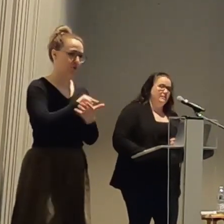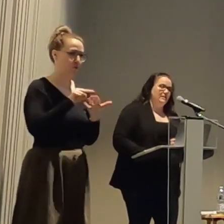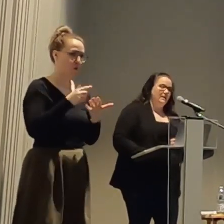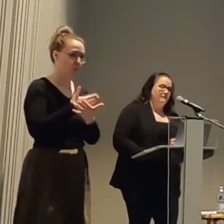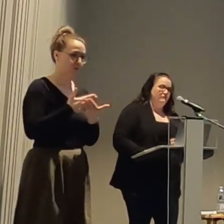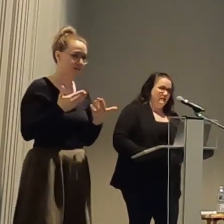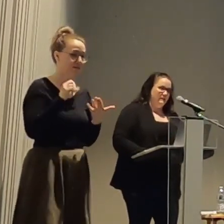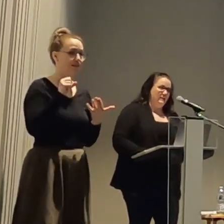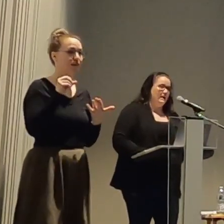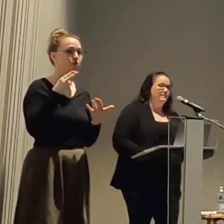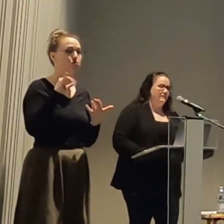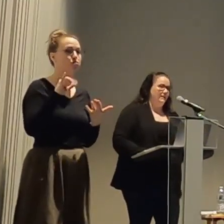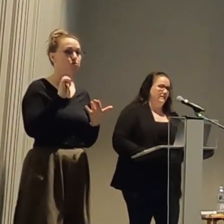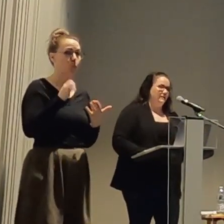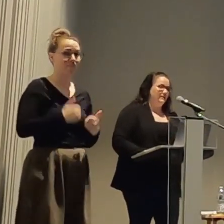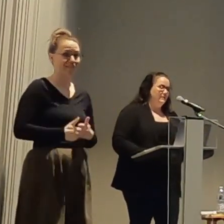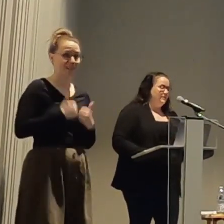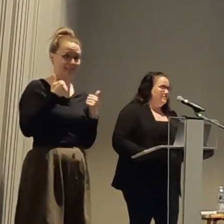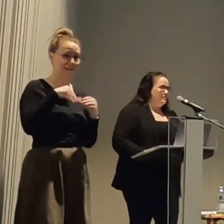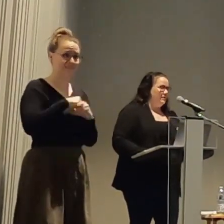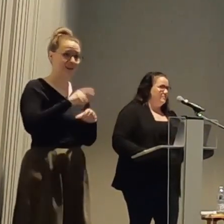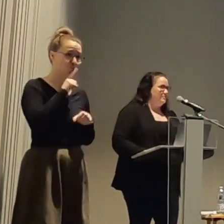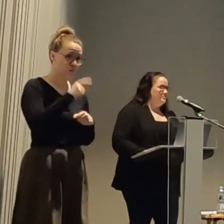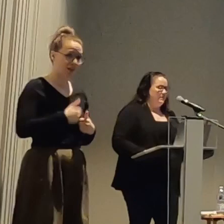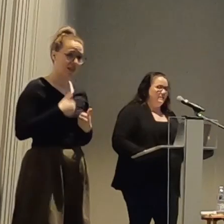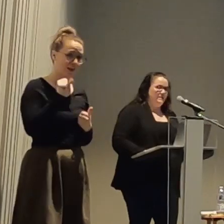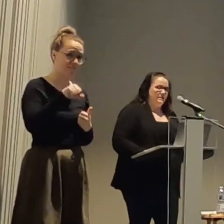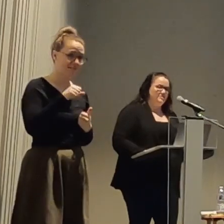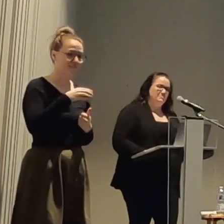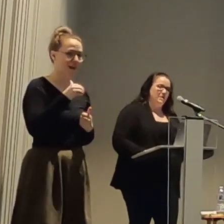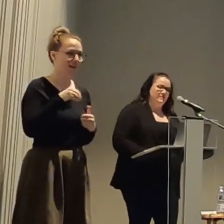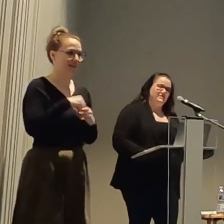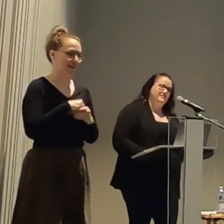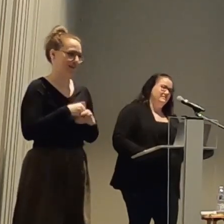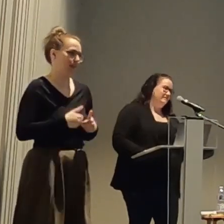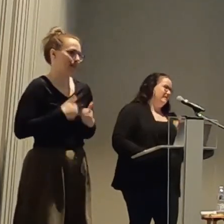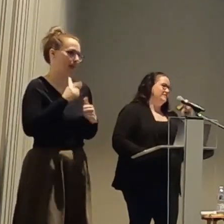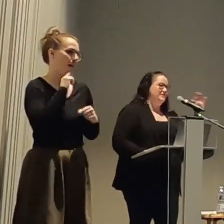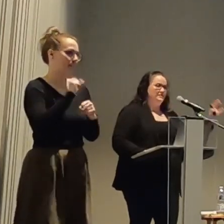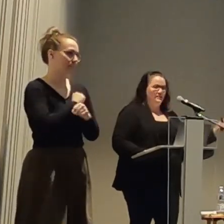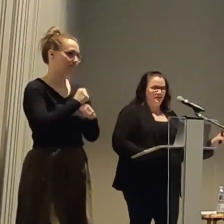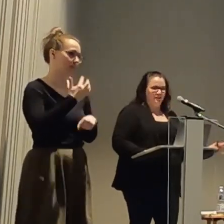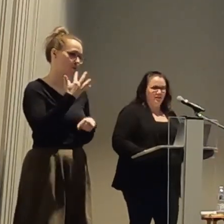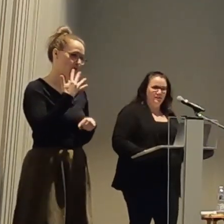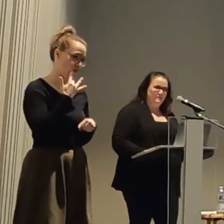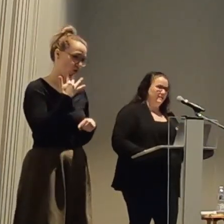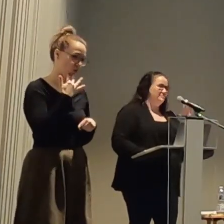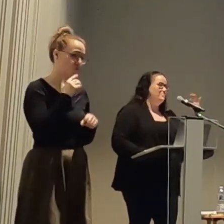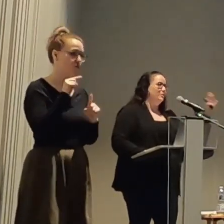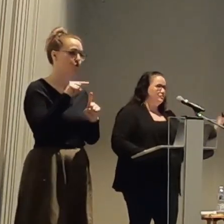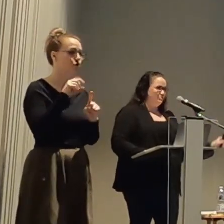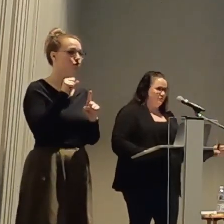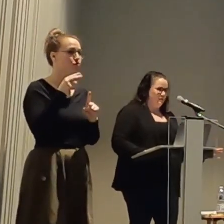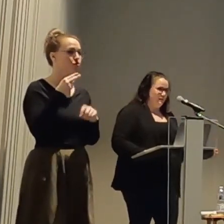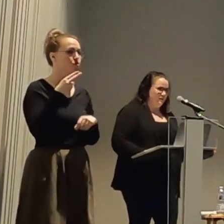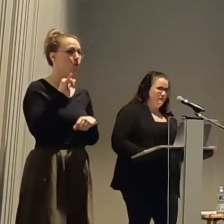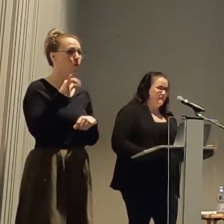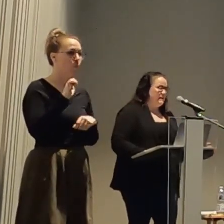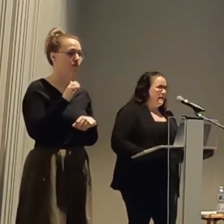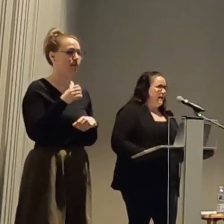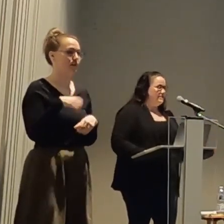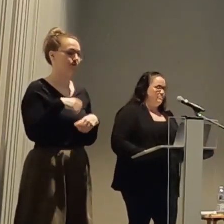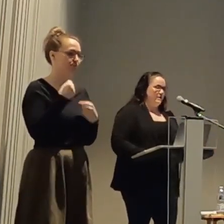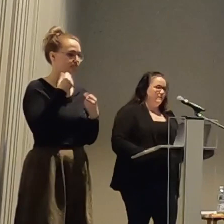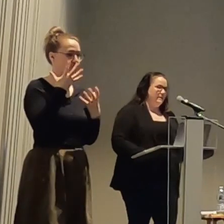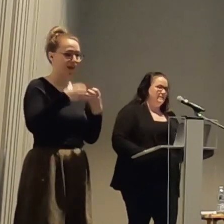live it in real life, in live color, she also spent the next months, next year, next multiple